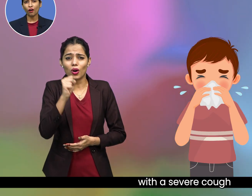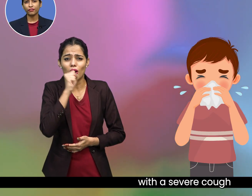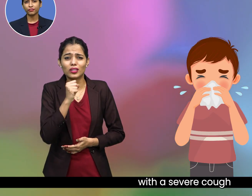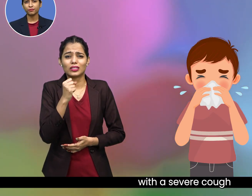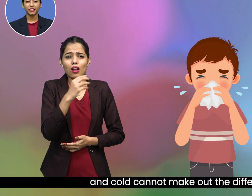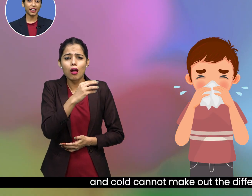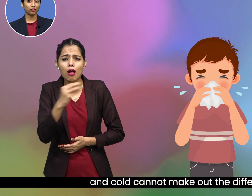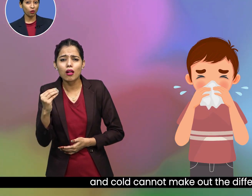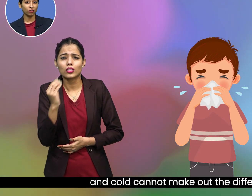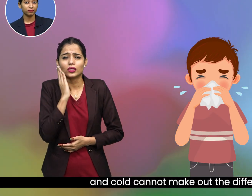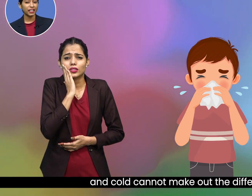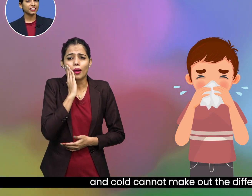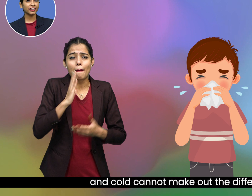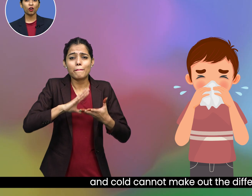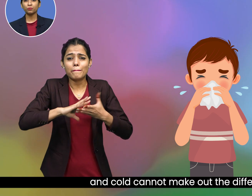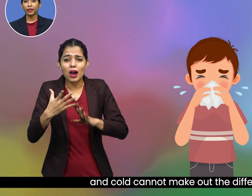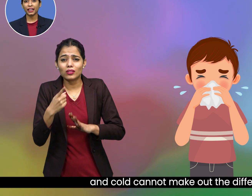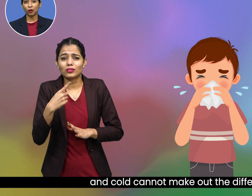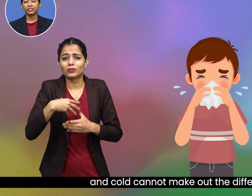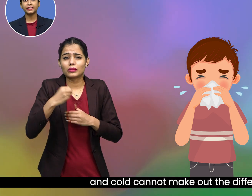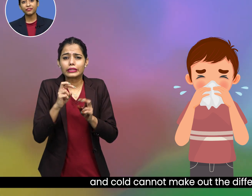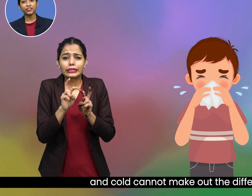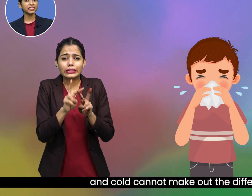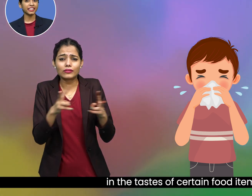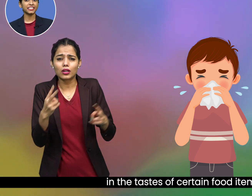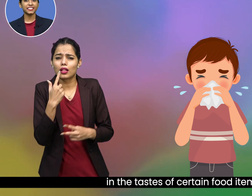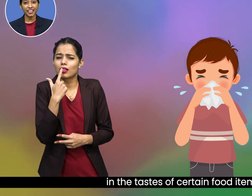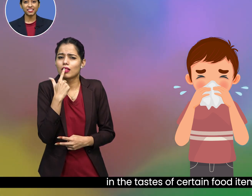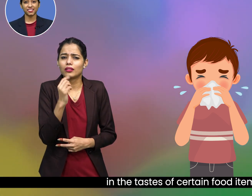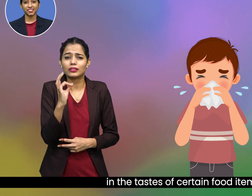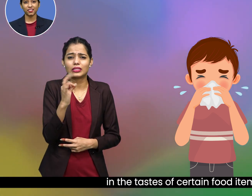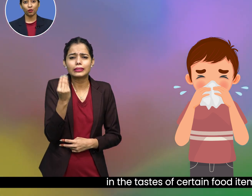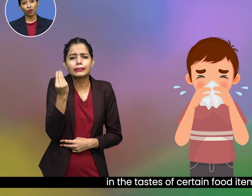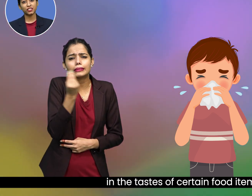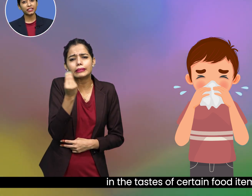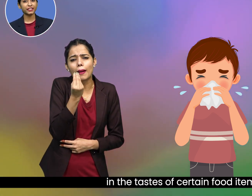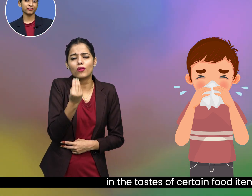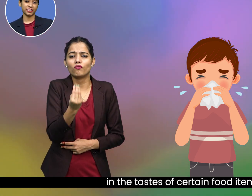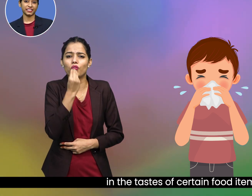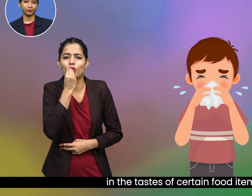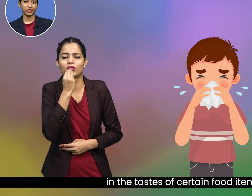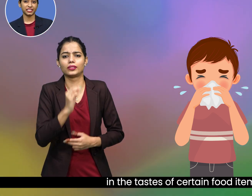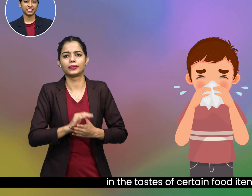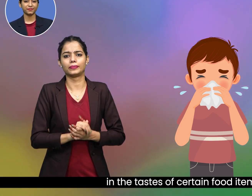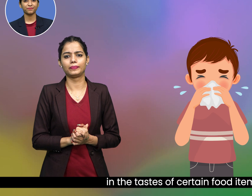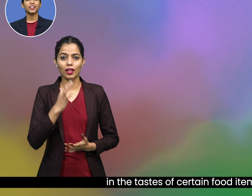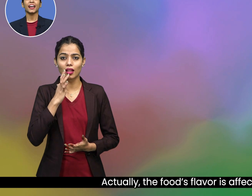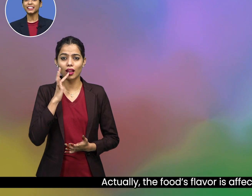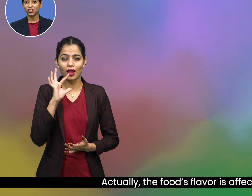severe cough and cold cannot make out the difference in the tastes of certain food